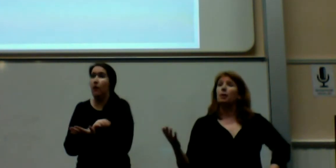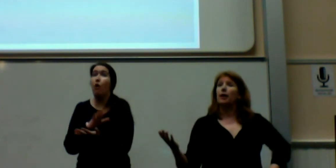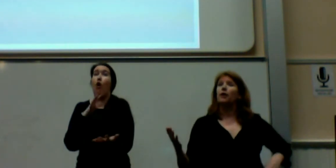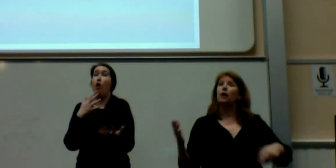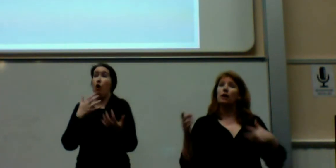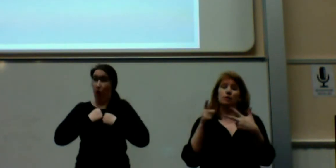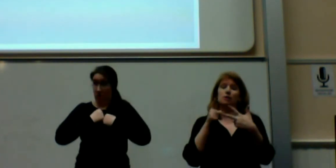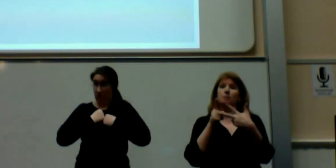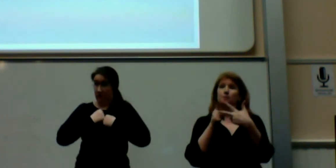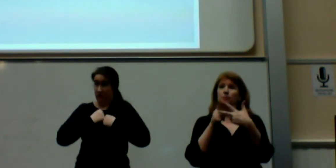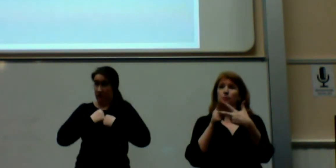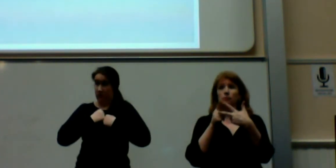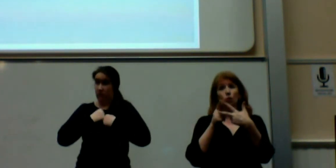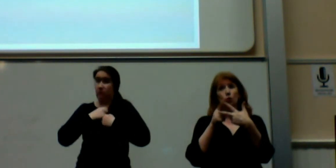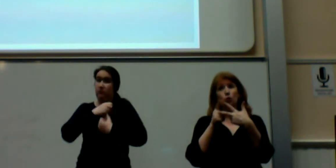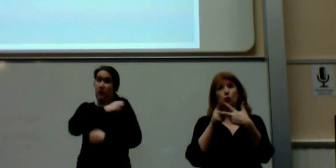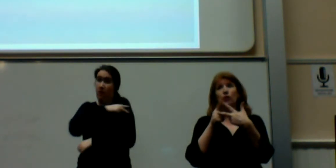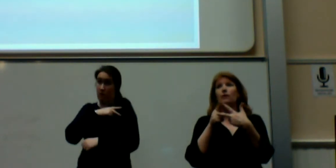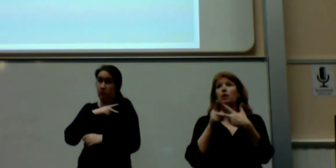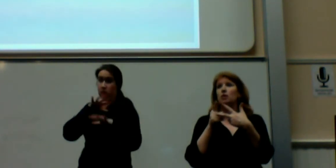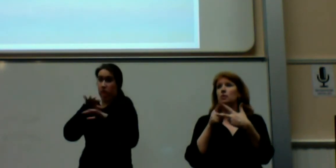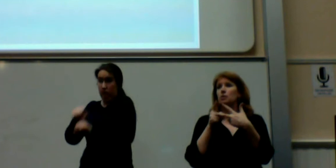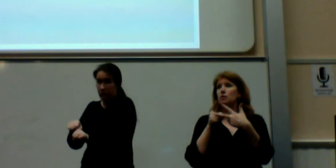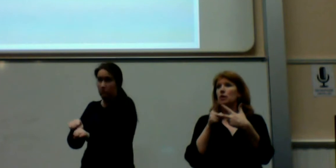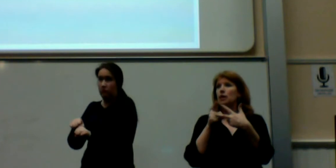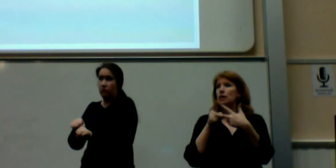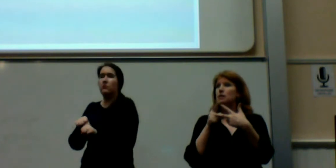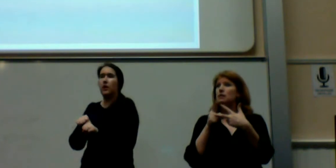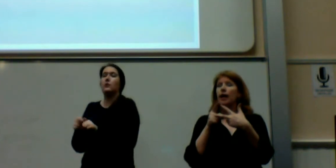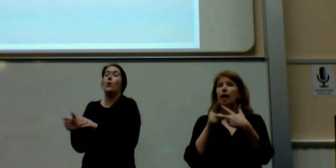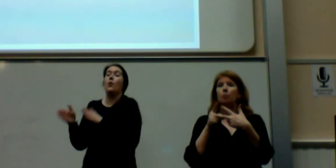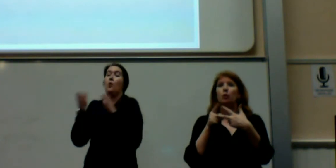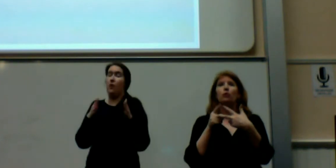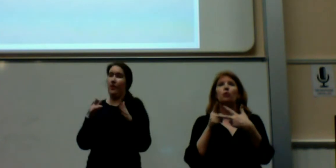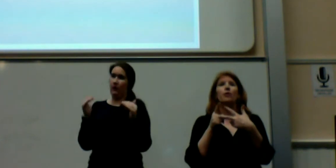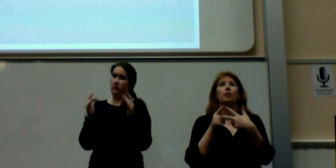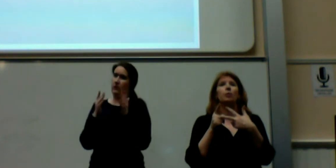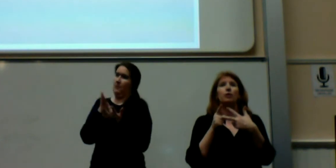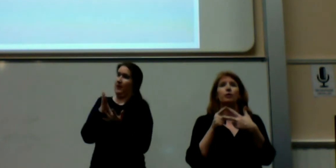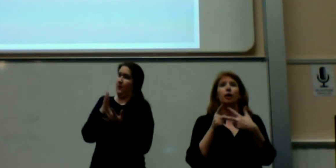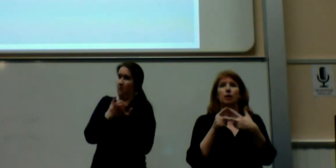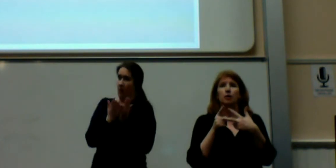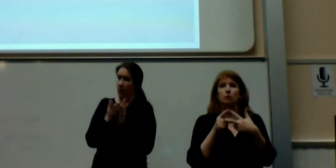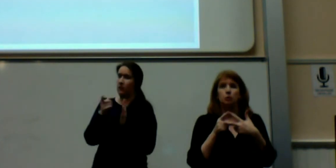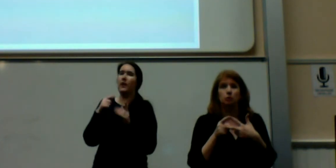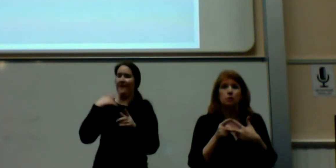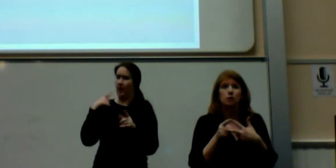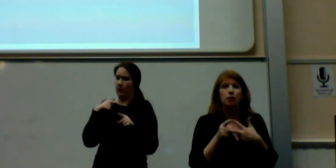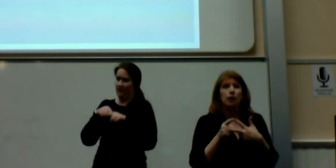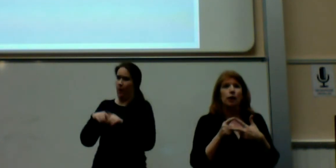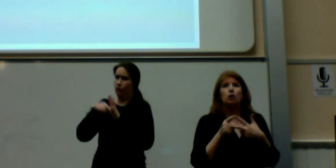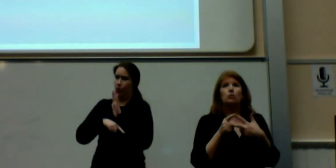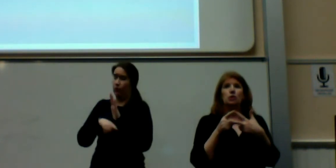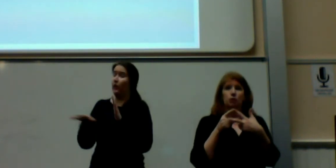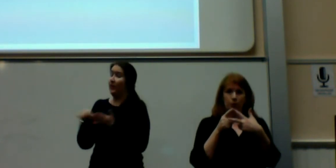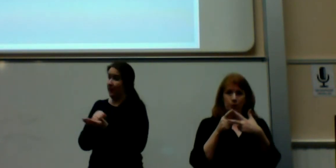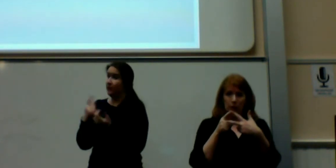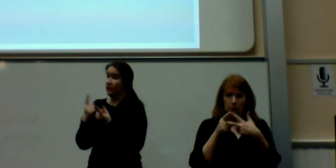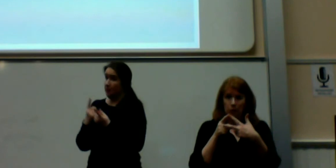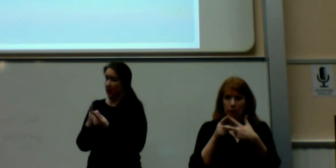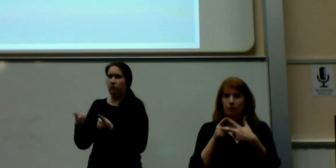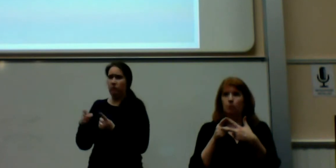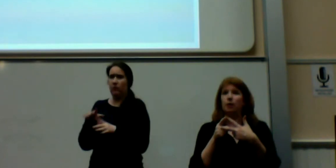caught by the guards, who think that justice needs to happen through everybody following the rules, and when you